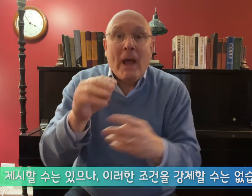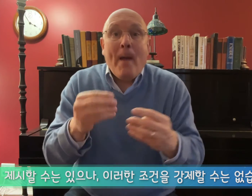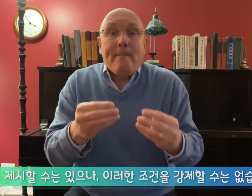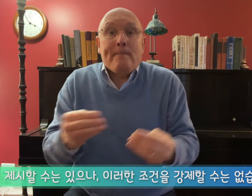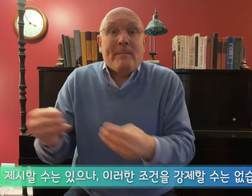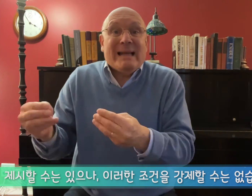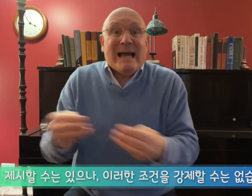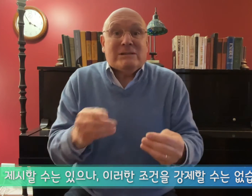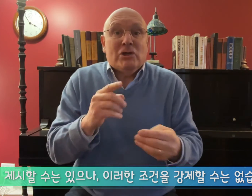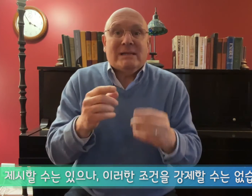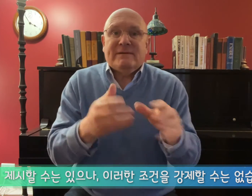terms.